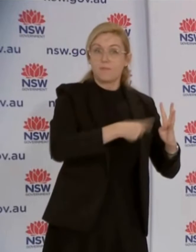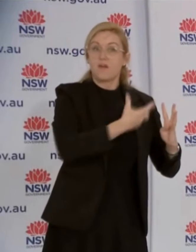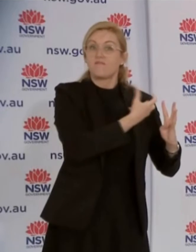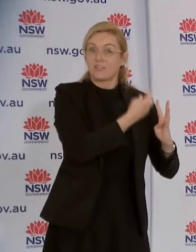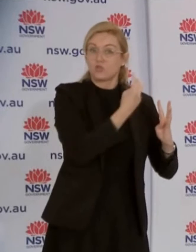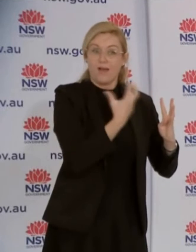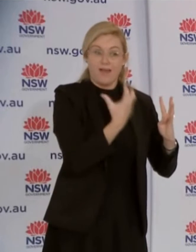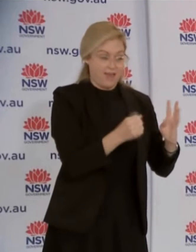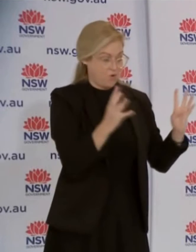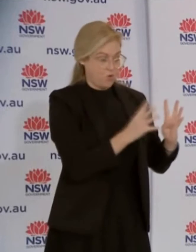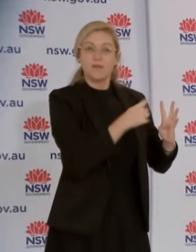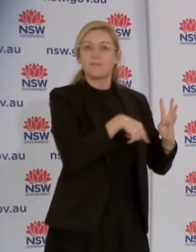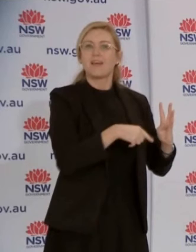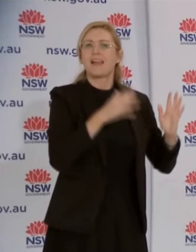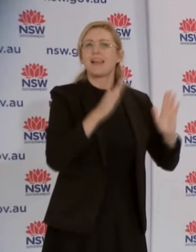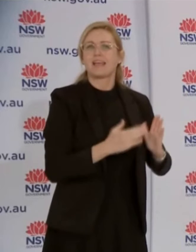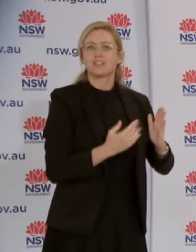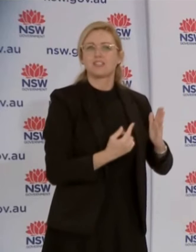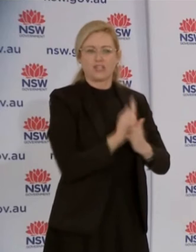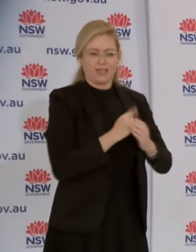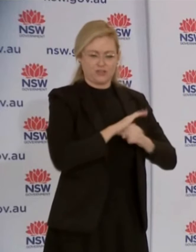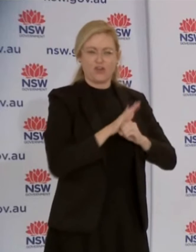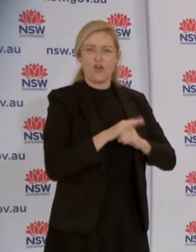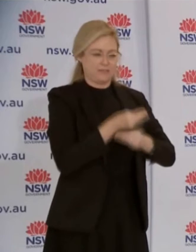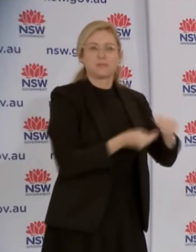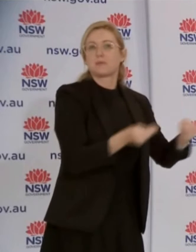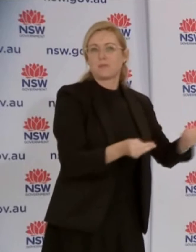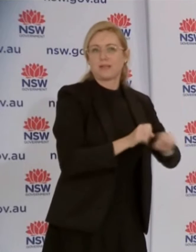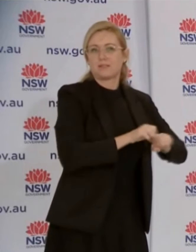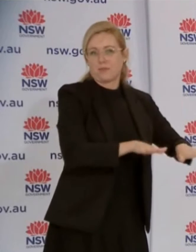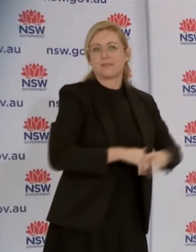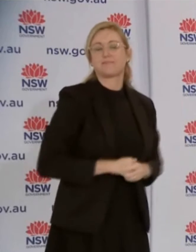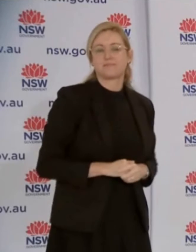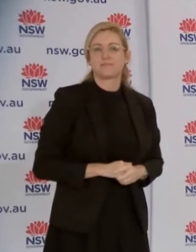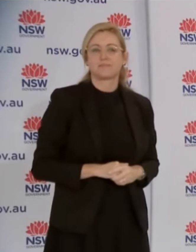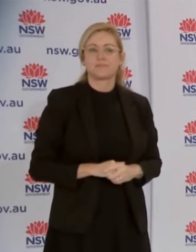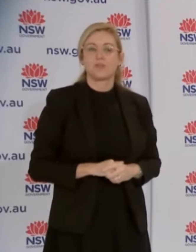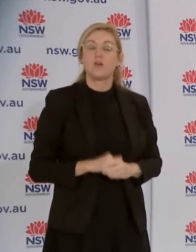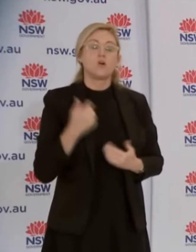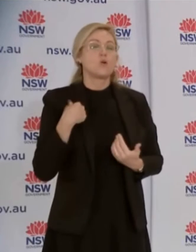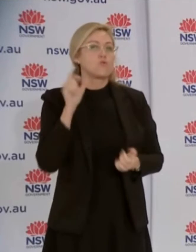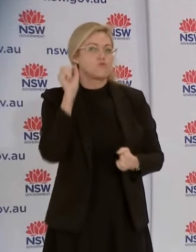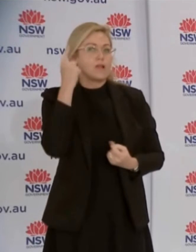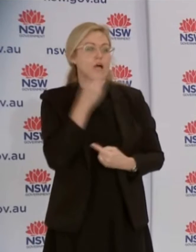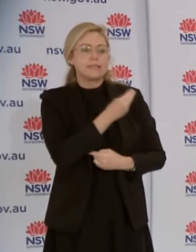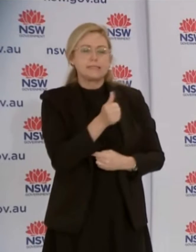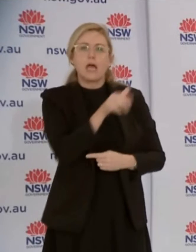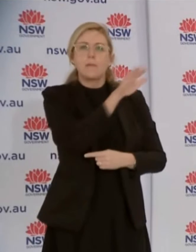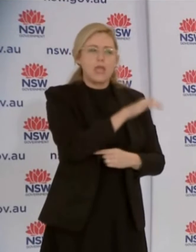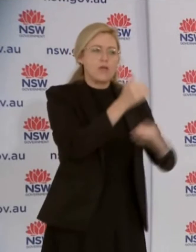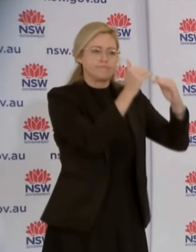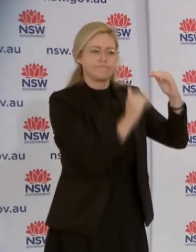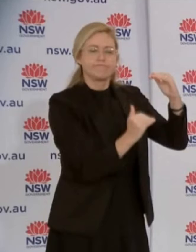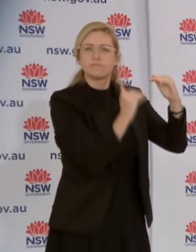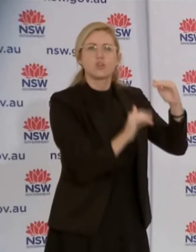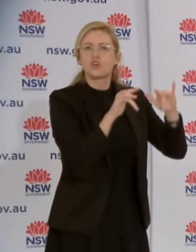as much as possible, we'd like everybody to move forward together. We acknowledge that there are some communities that we have to put more concentrated effort into, and